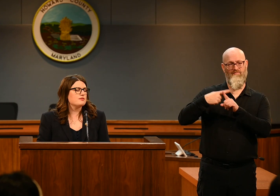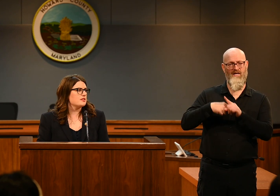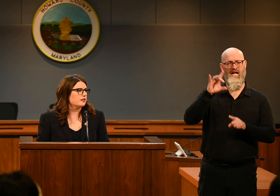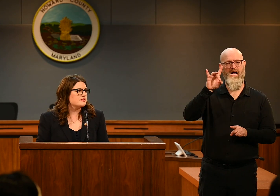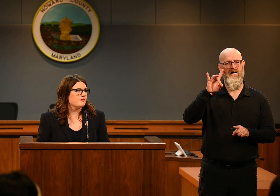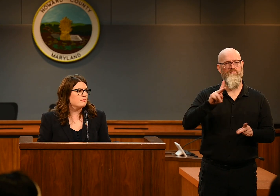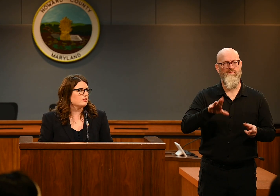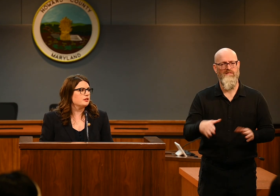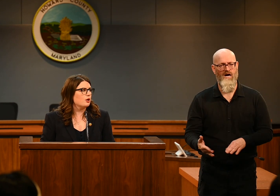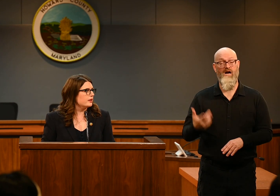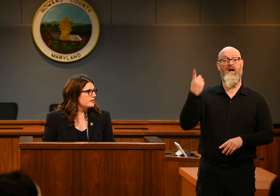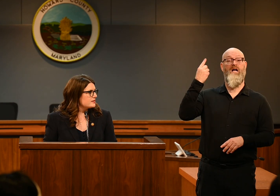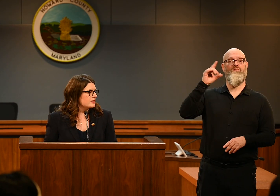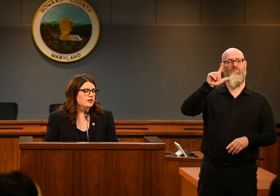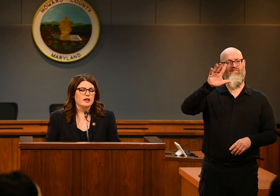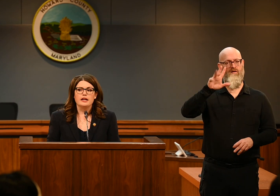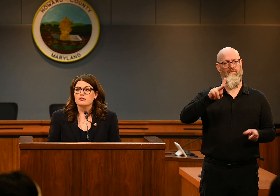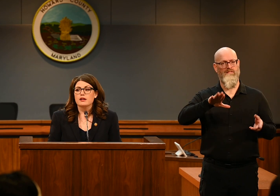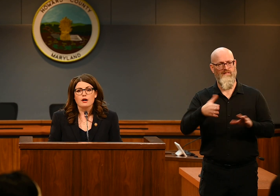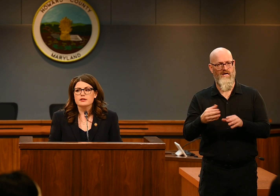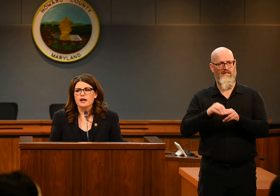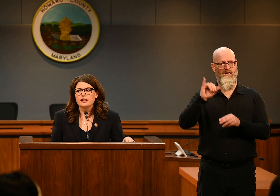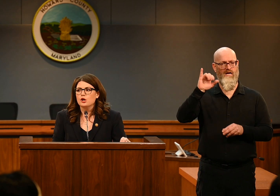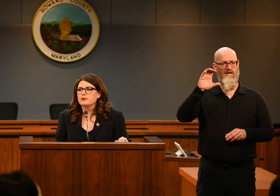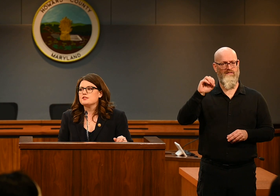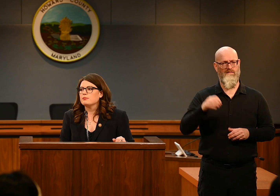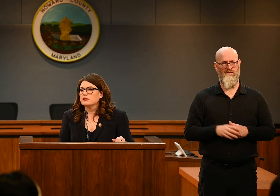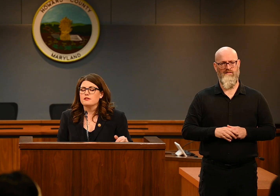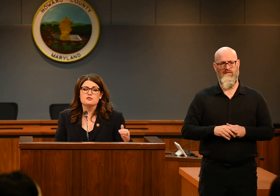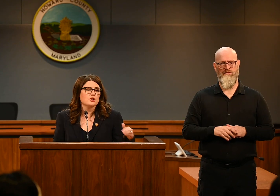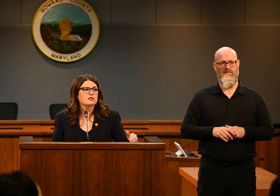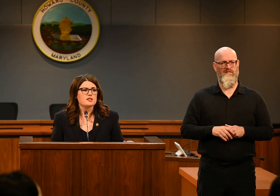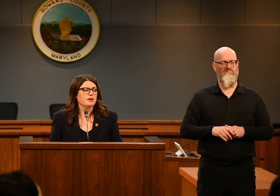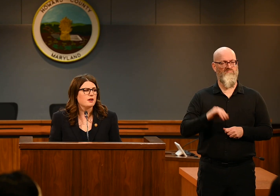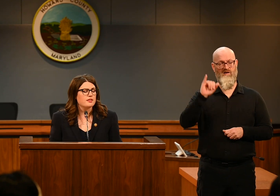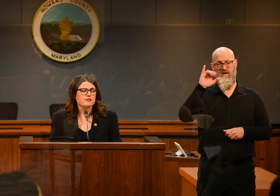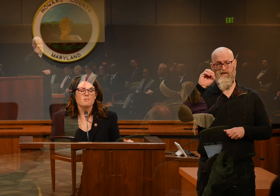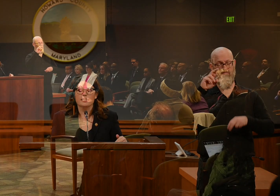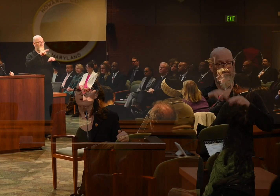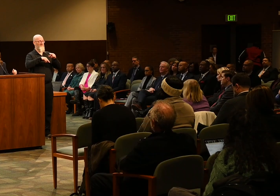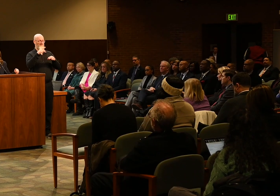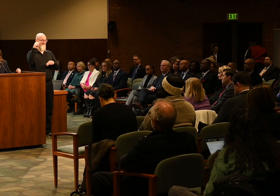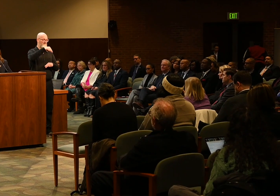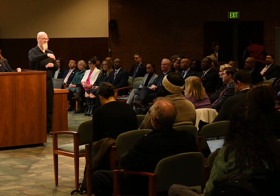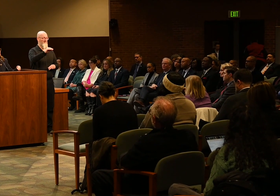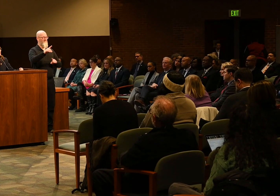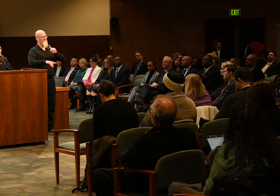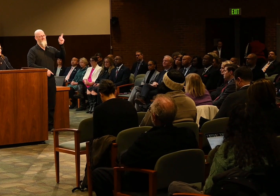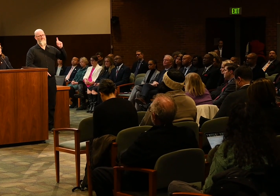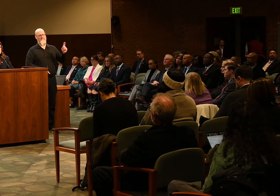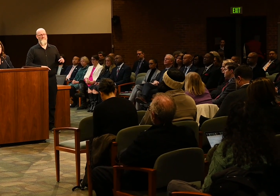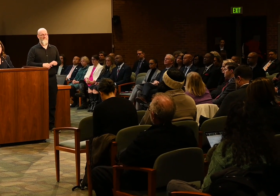that these facilities have absolutely no place in Howard County and no place in Maryland. The General Assembly, I want to thank them. They have acted decisively